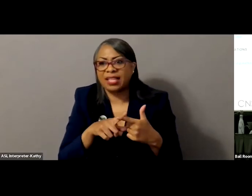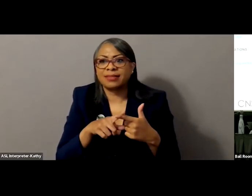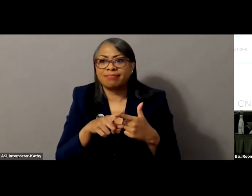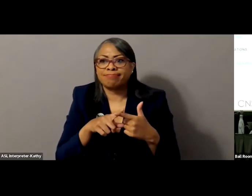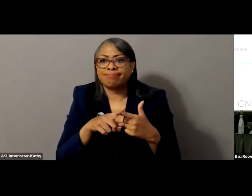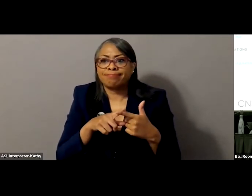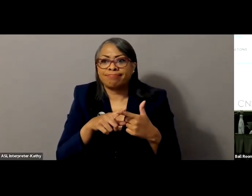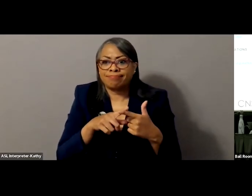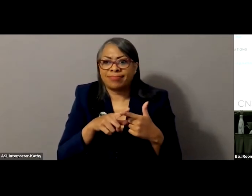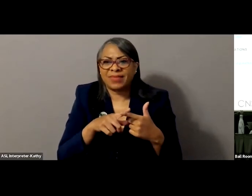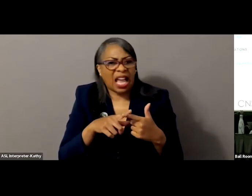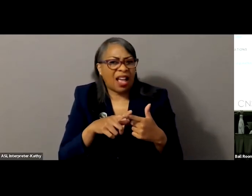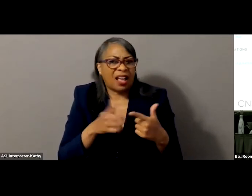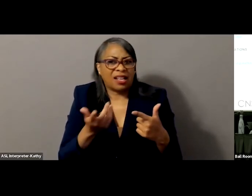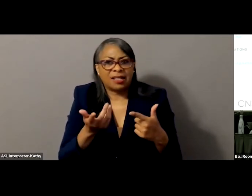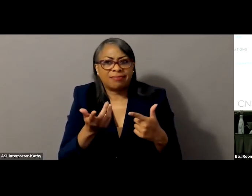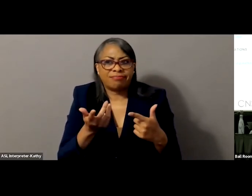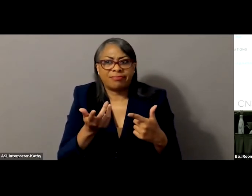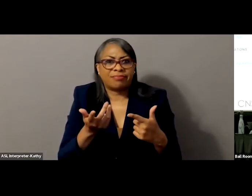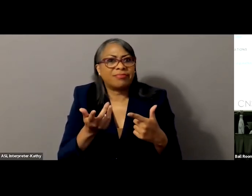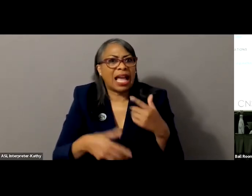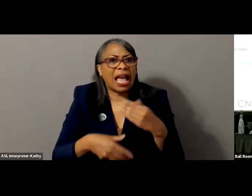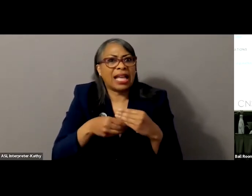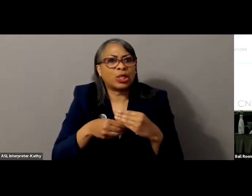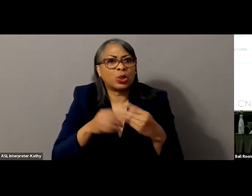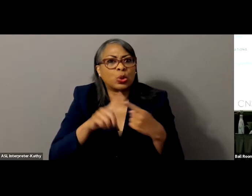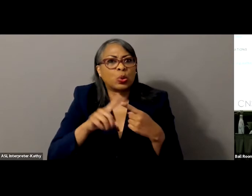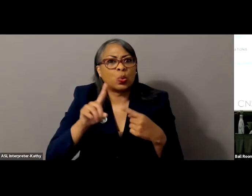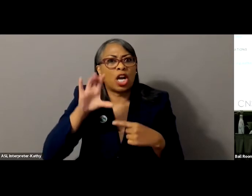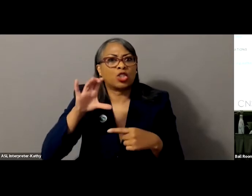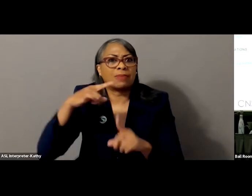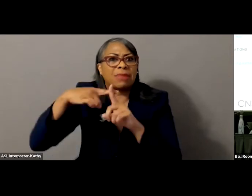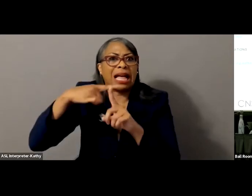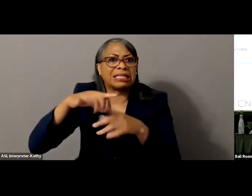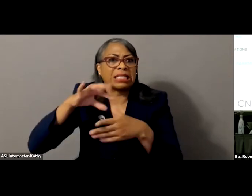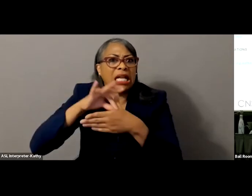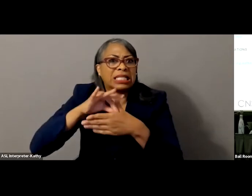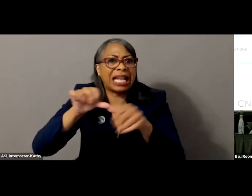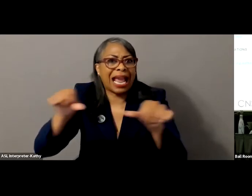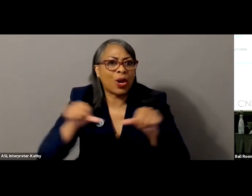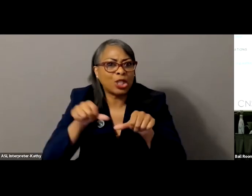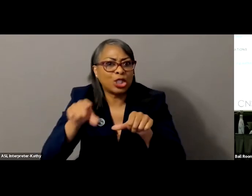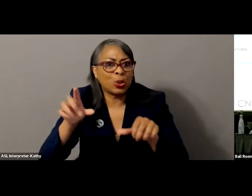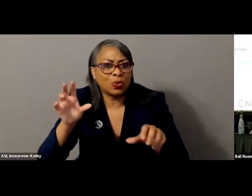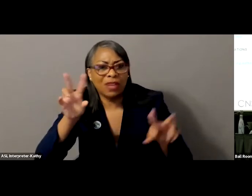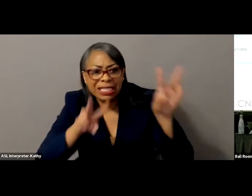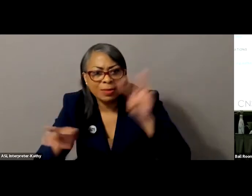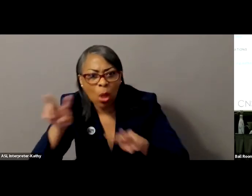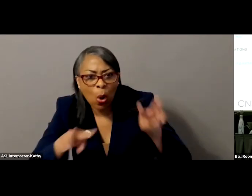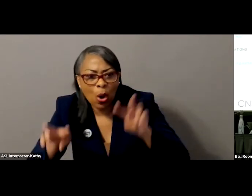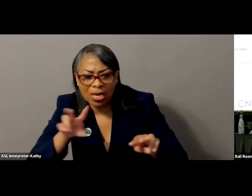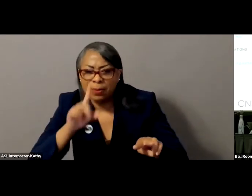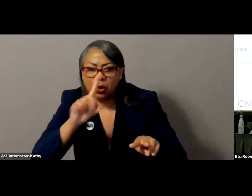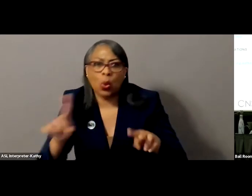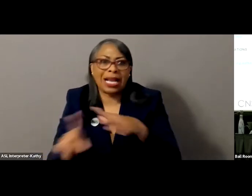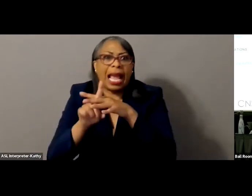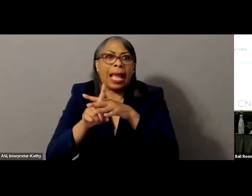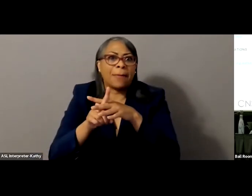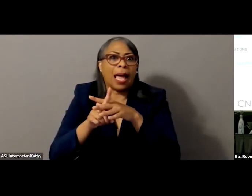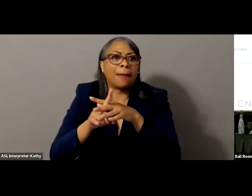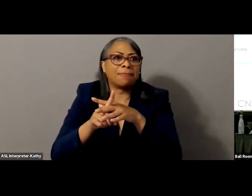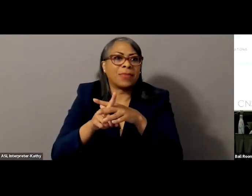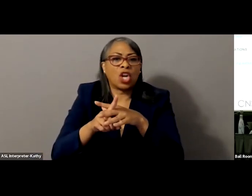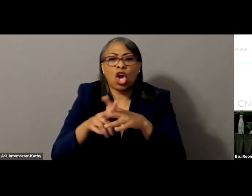includes, I would love to have added to your 100+ kind of content areas that you all explored. I'm sure these came up. These are broad areas of